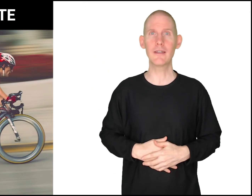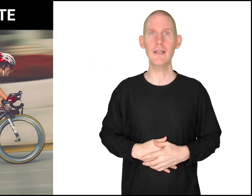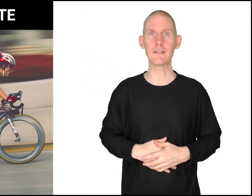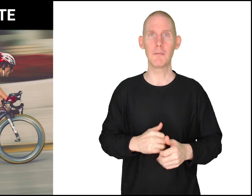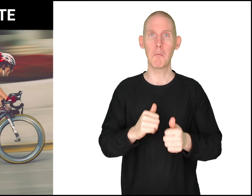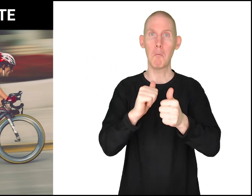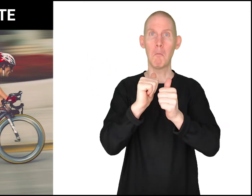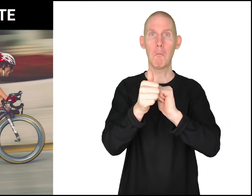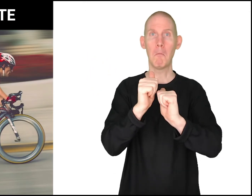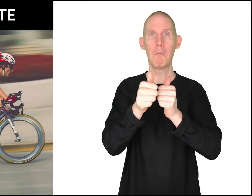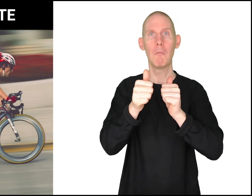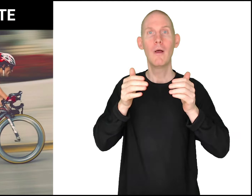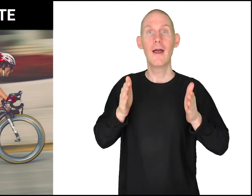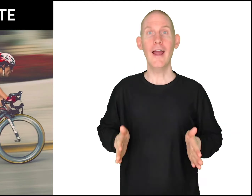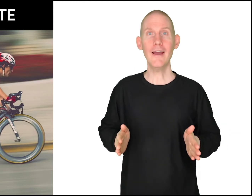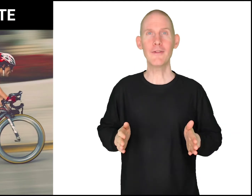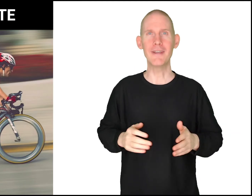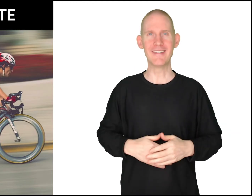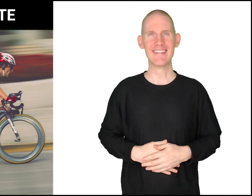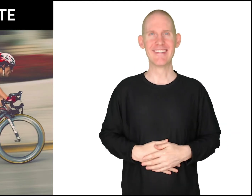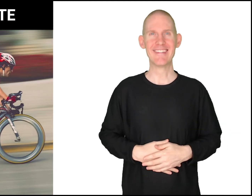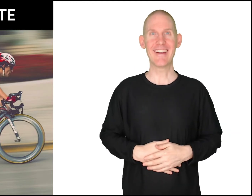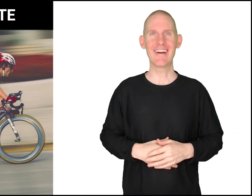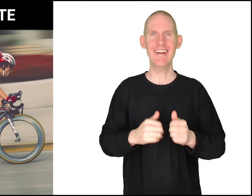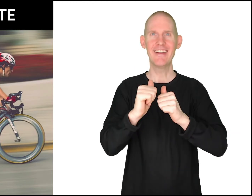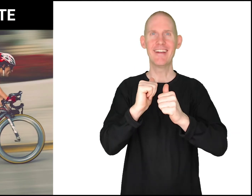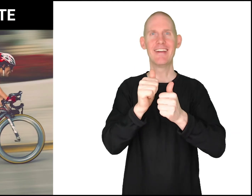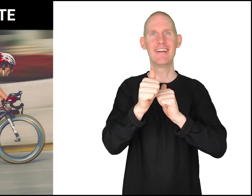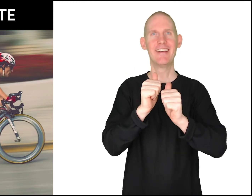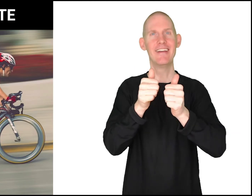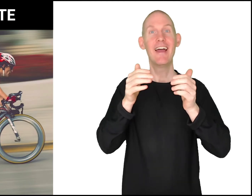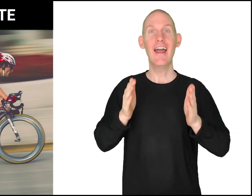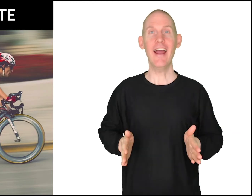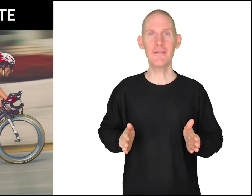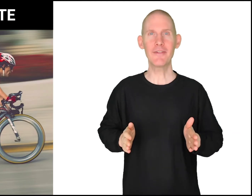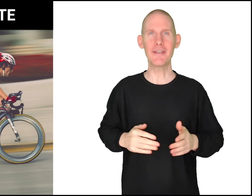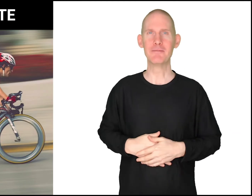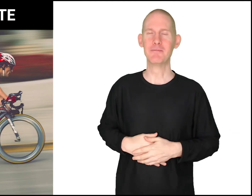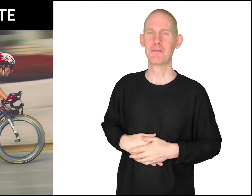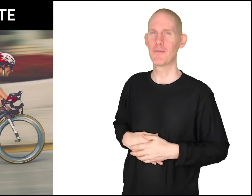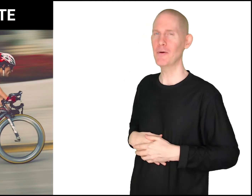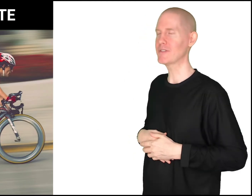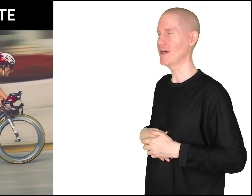this. Athlete, all right? Athlete. From the side.